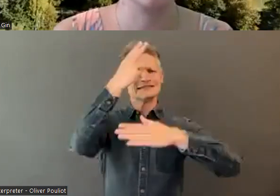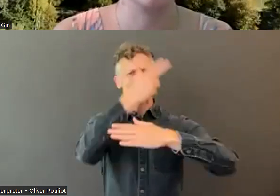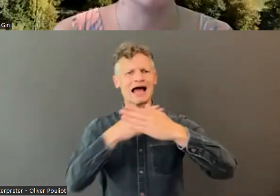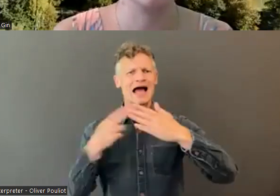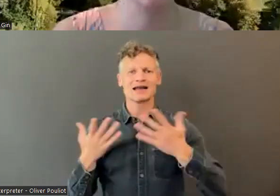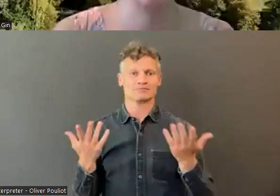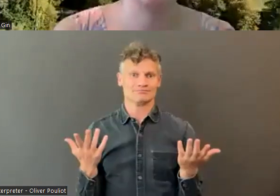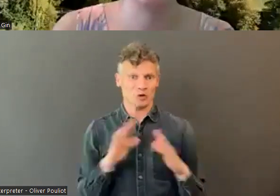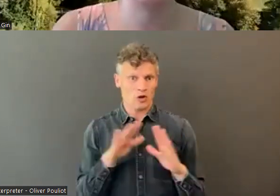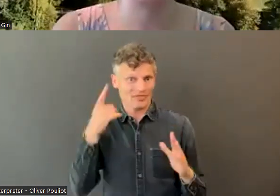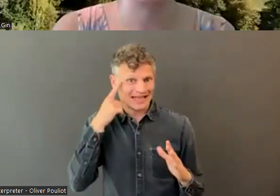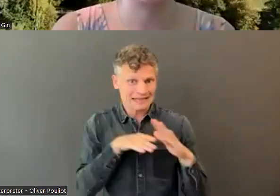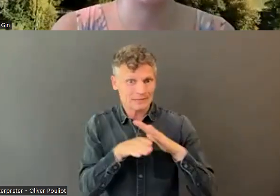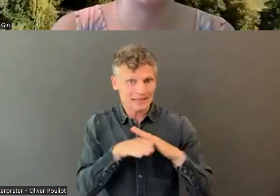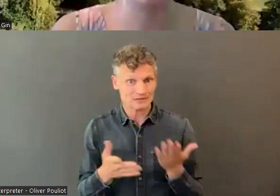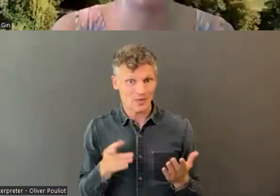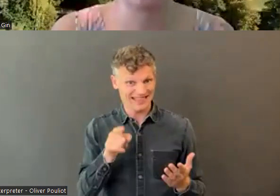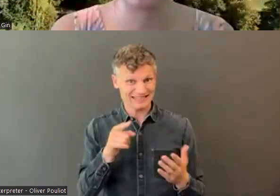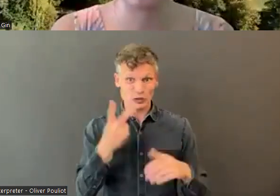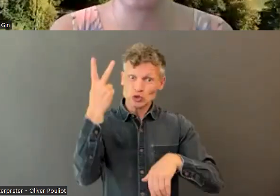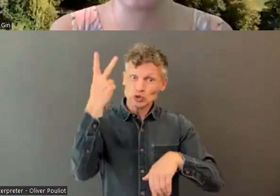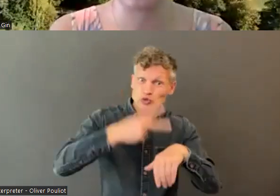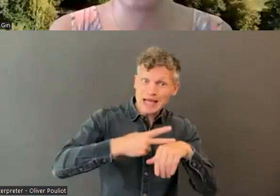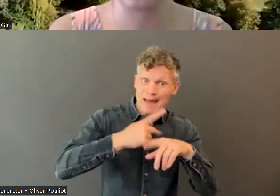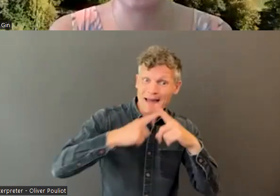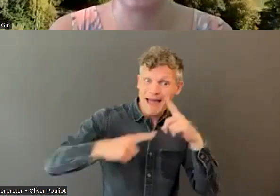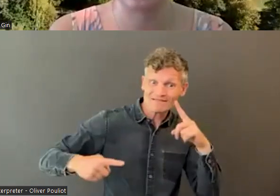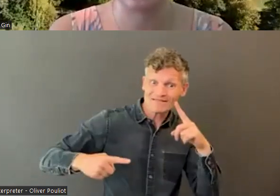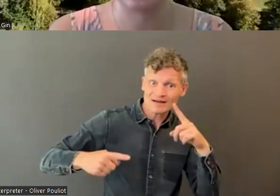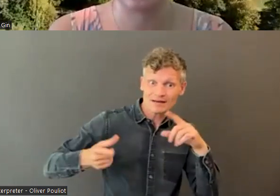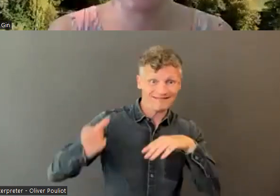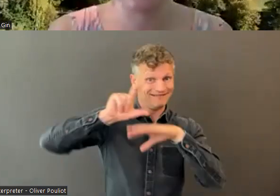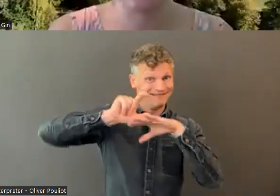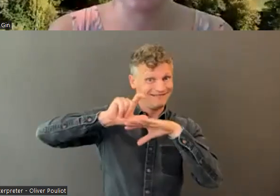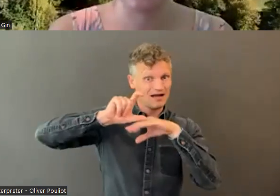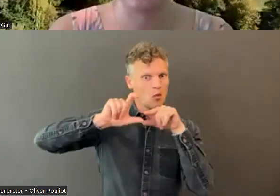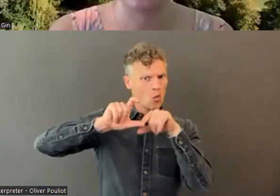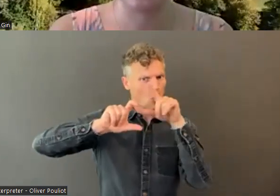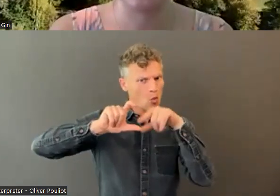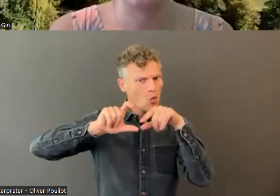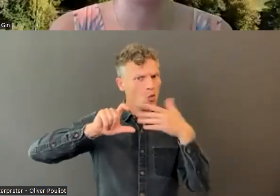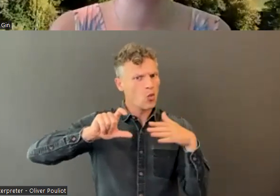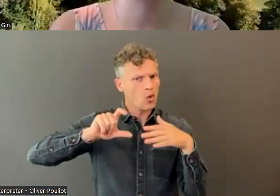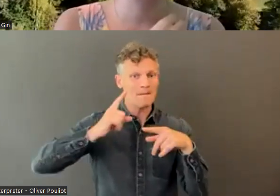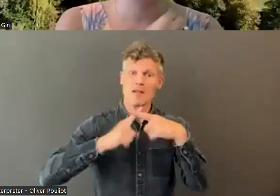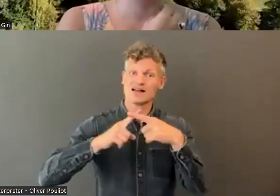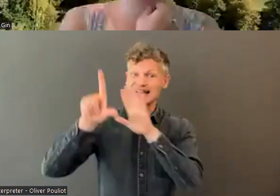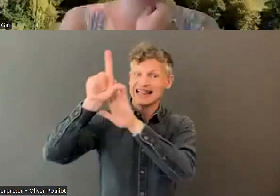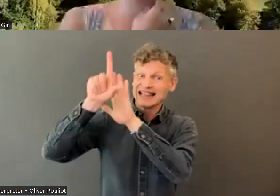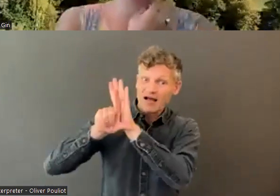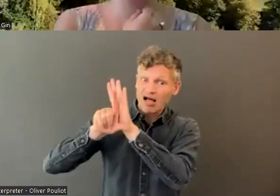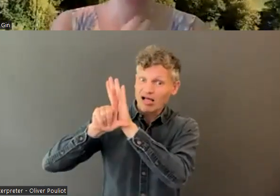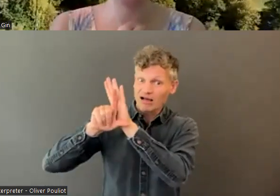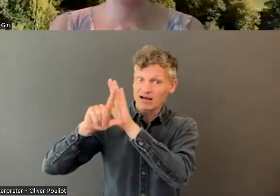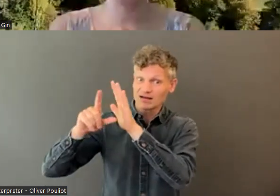2.5 times value add cost, is not to be underestimated. And notwithstanding that, there's the legal compliance piece that we